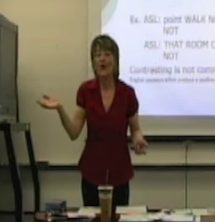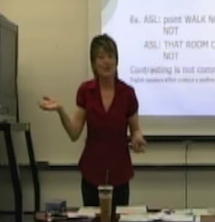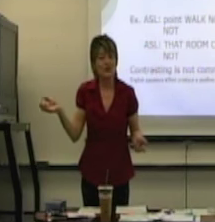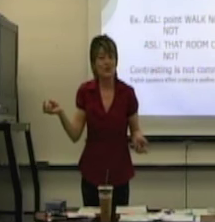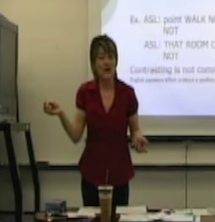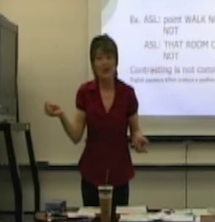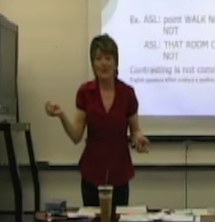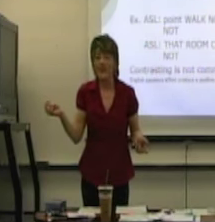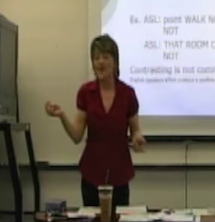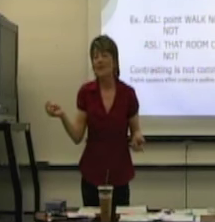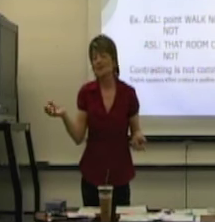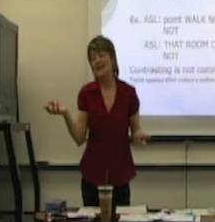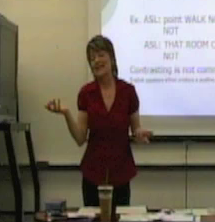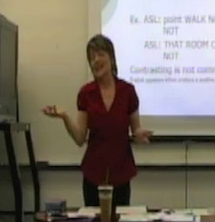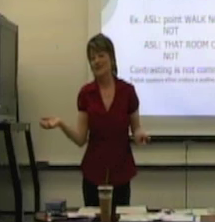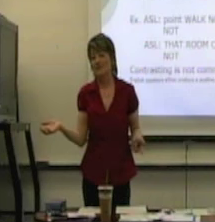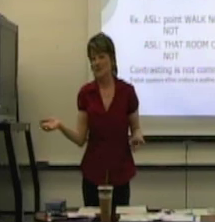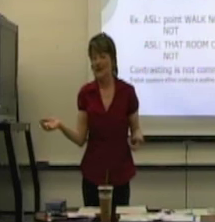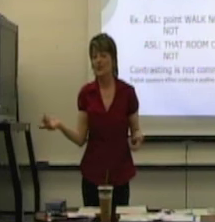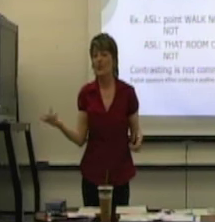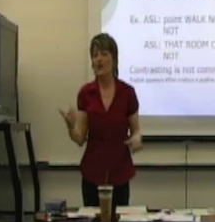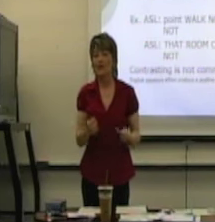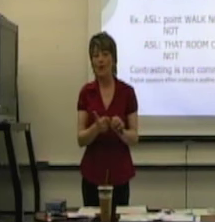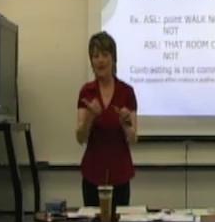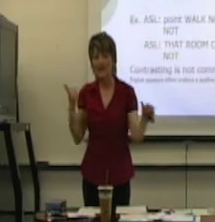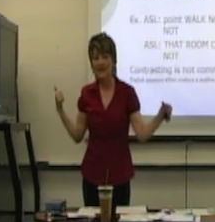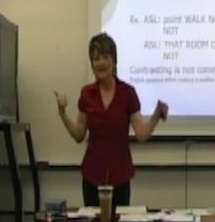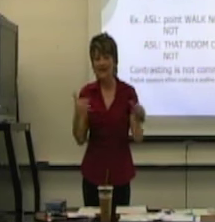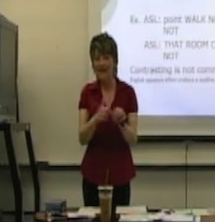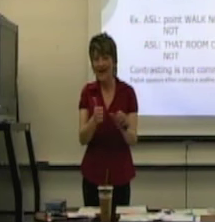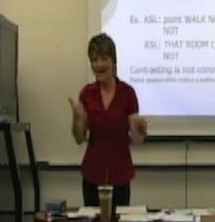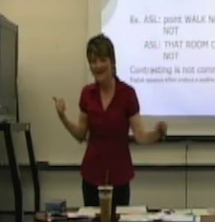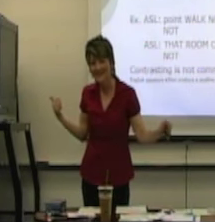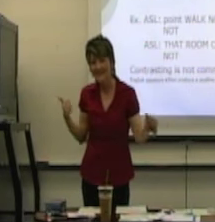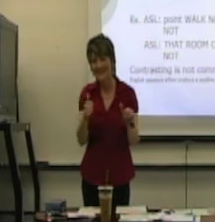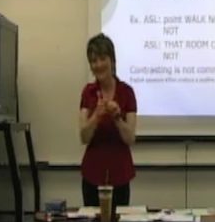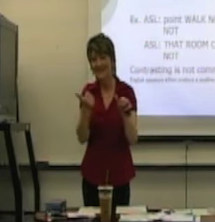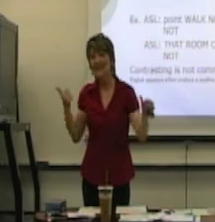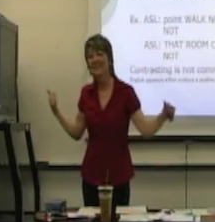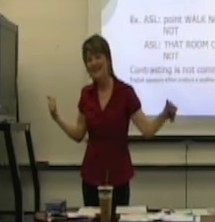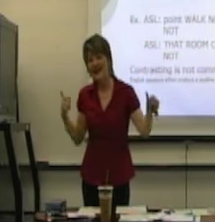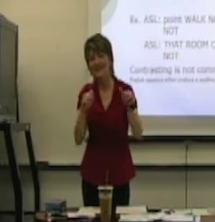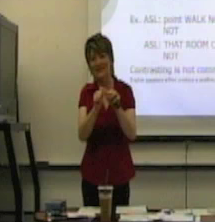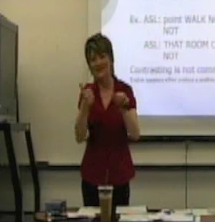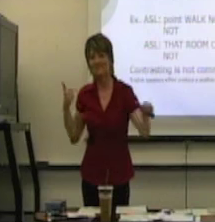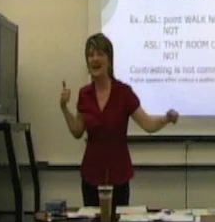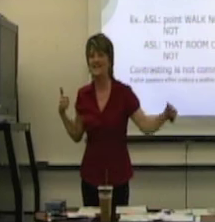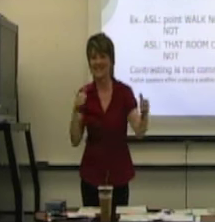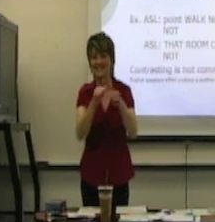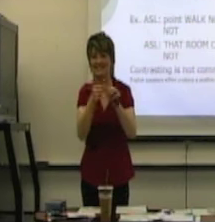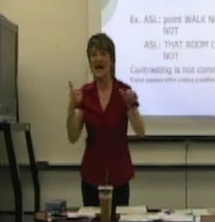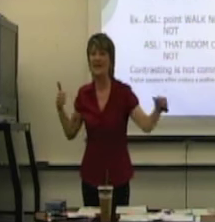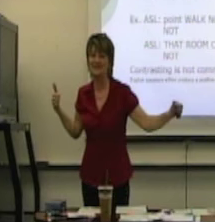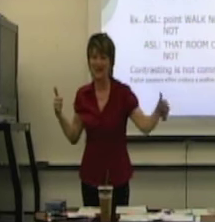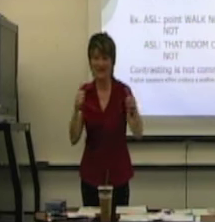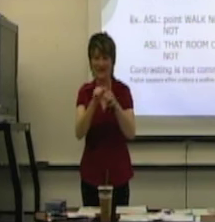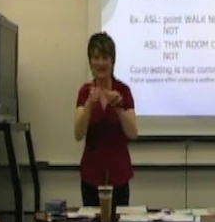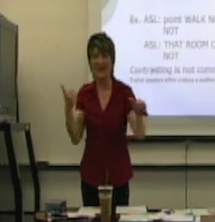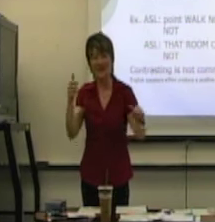which not is where- contrastive. That would be a Alright. negation, but That's that's negation. where, what do we need for that? Wait, Yeah, we need processing time to make sure that we get that